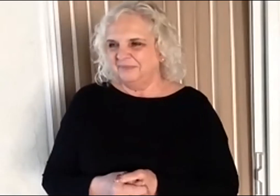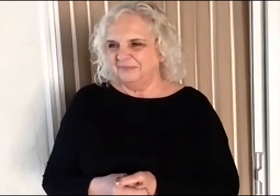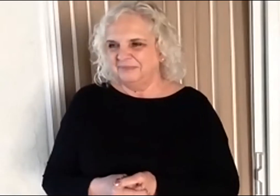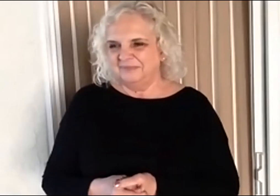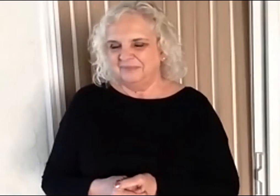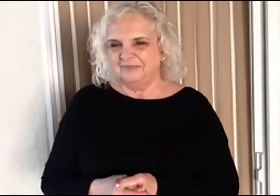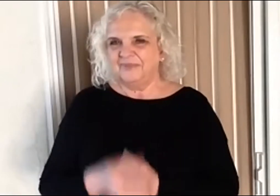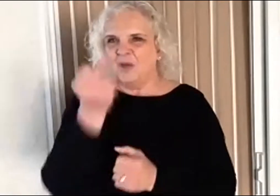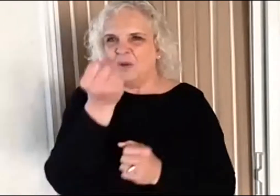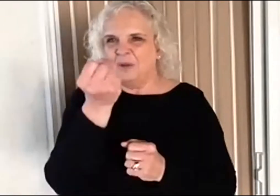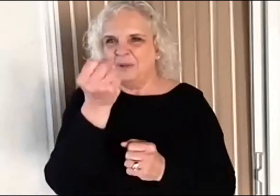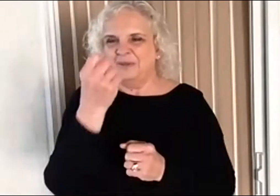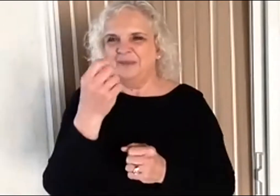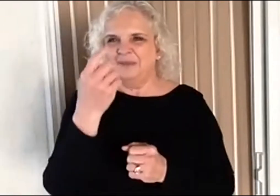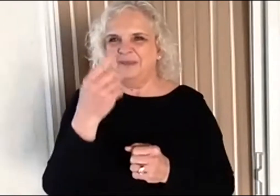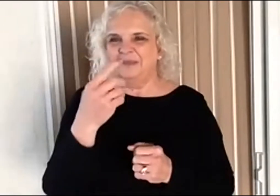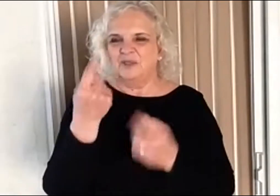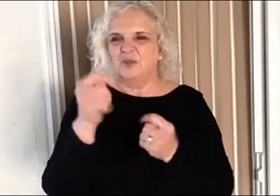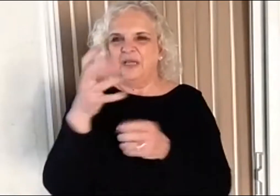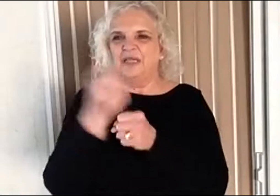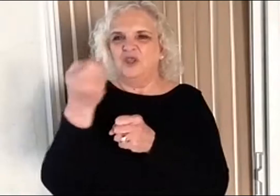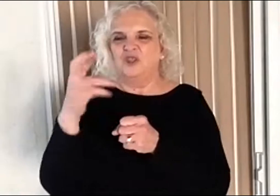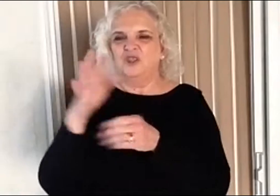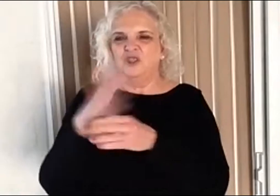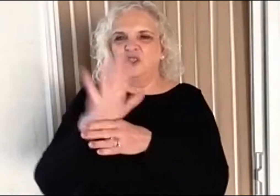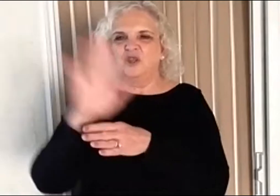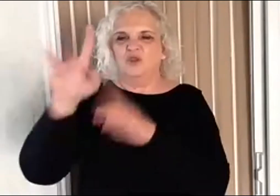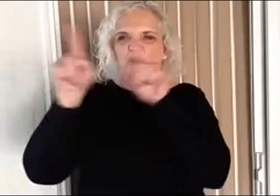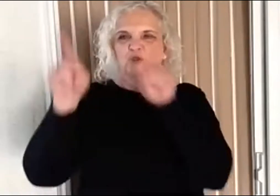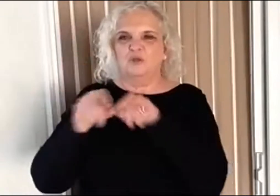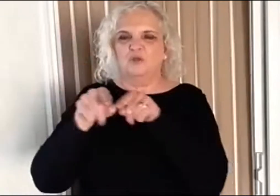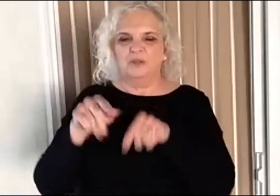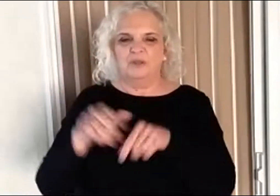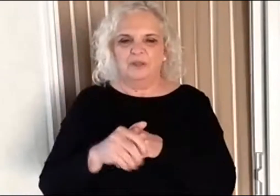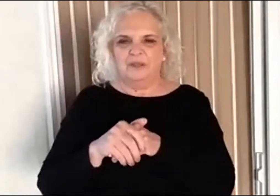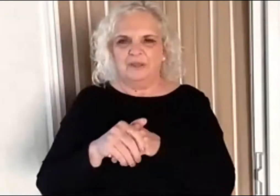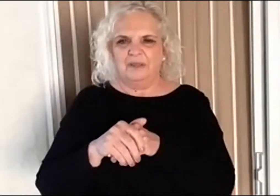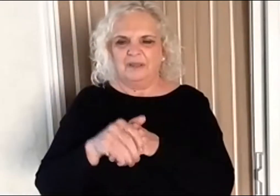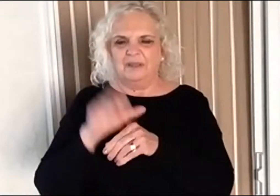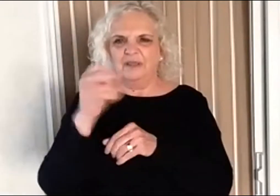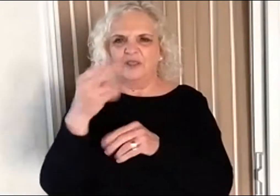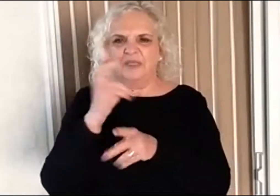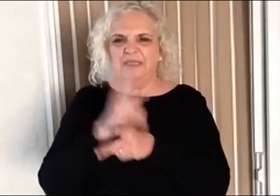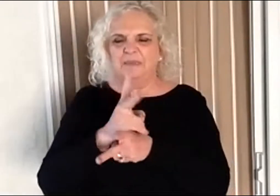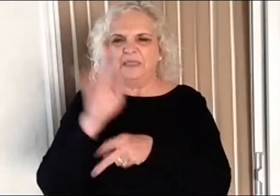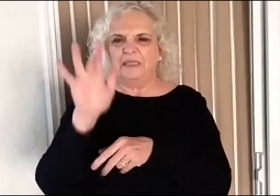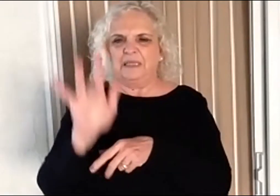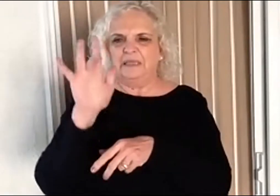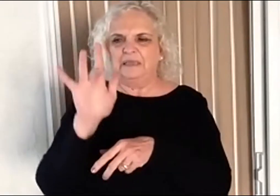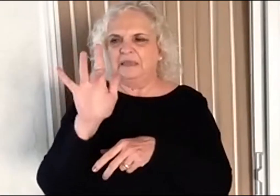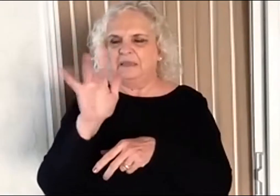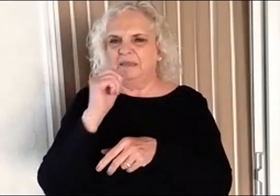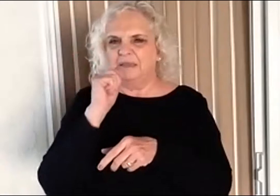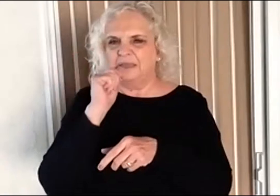Hold on, I'm trying to get her to share her video, but she keeps clicking.